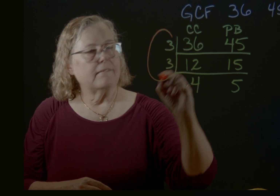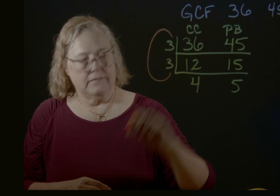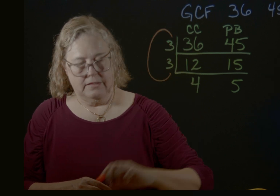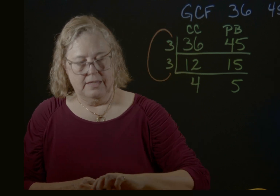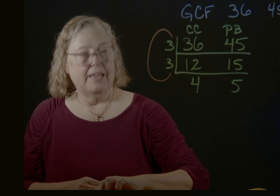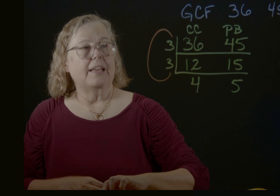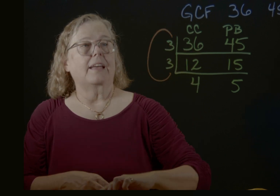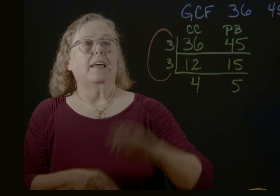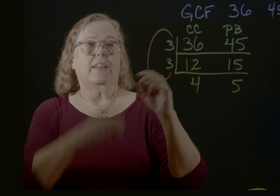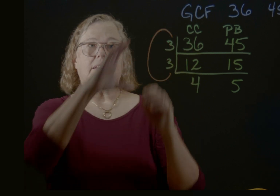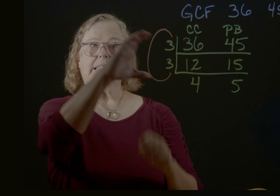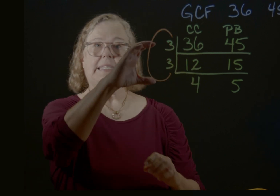These are my common factors.